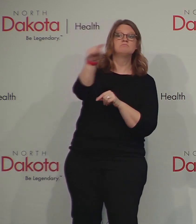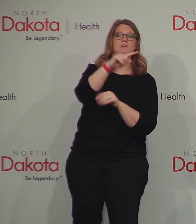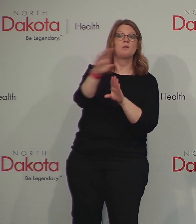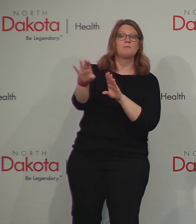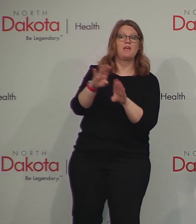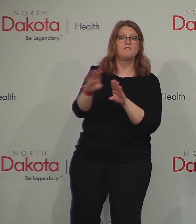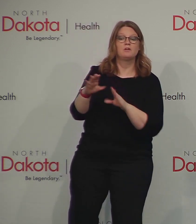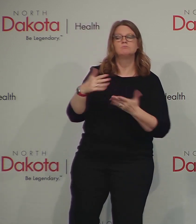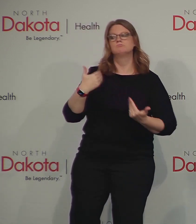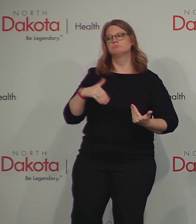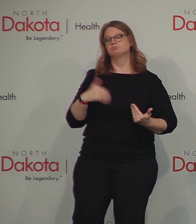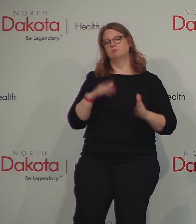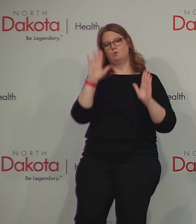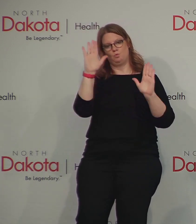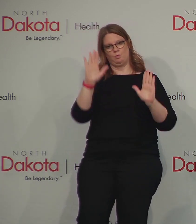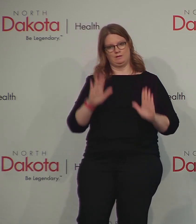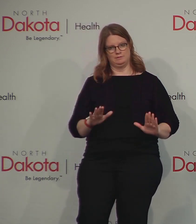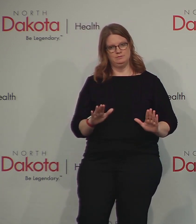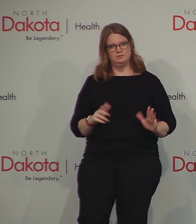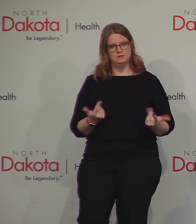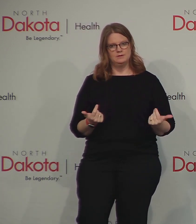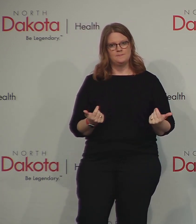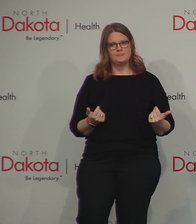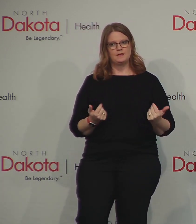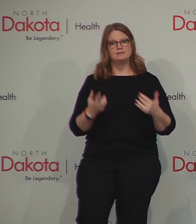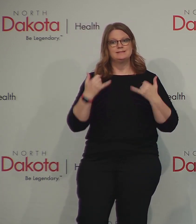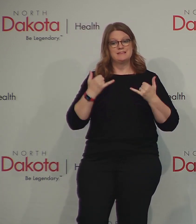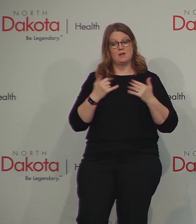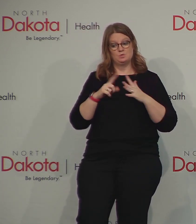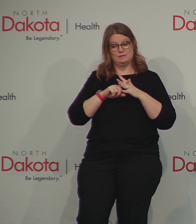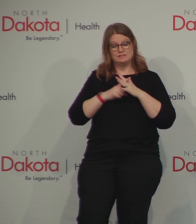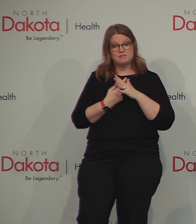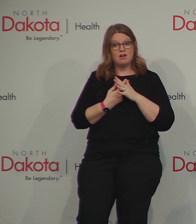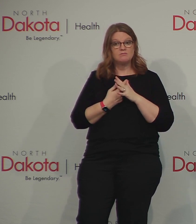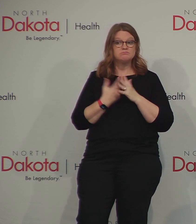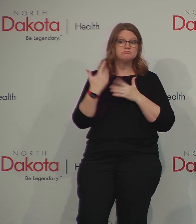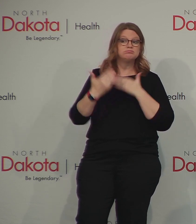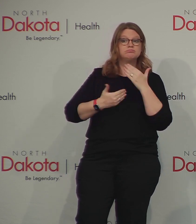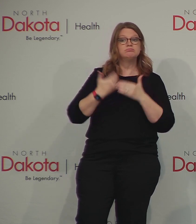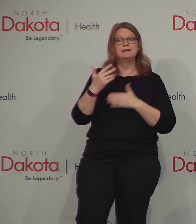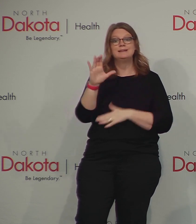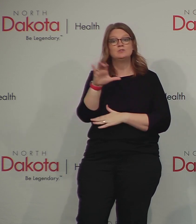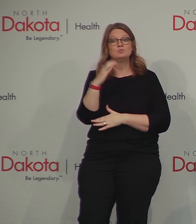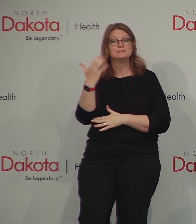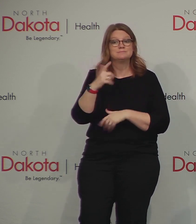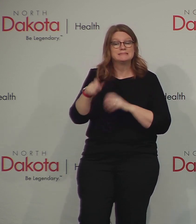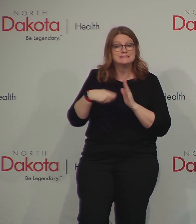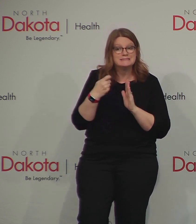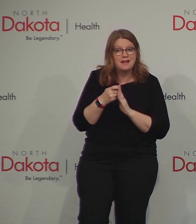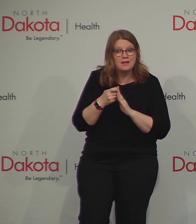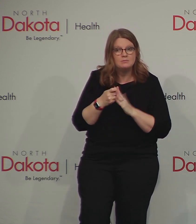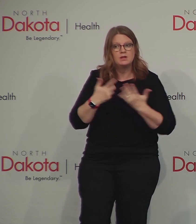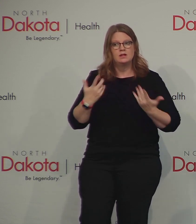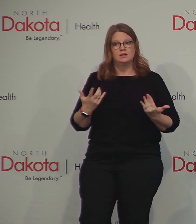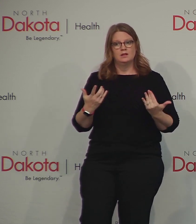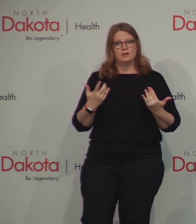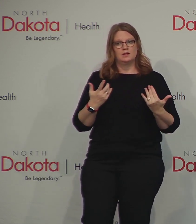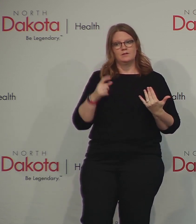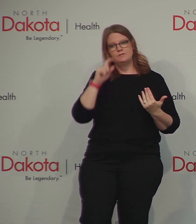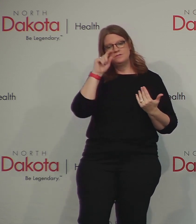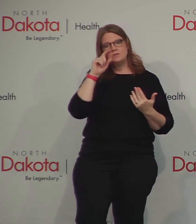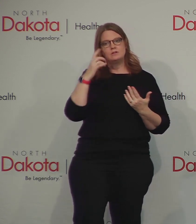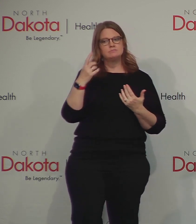headed in the right direction. And again, as we head into the holidays, we have probably today a point for a